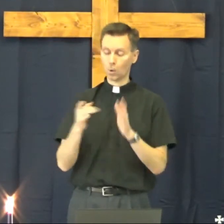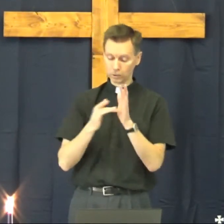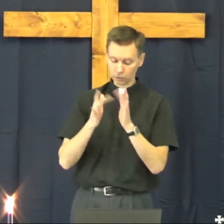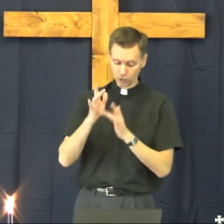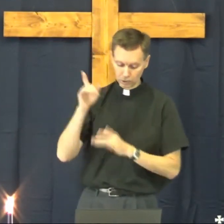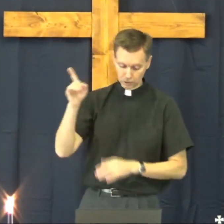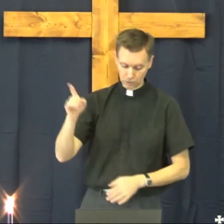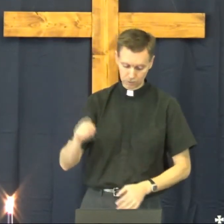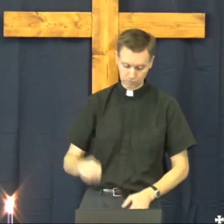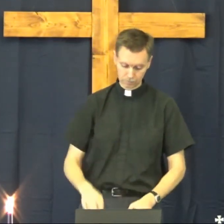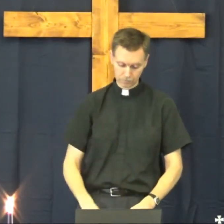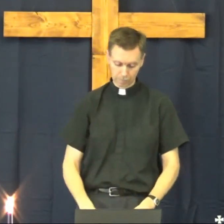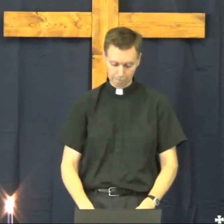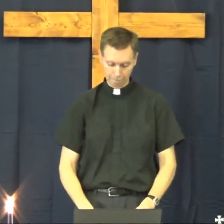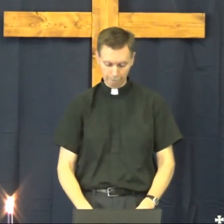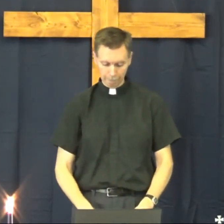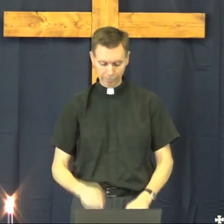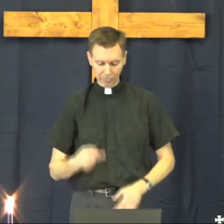only Jesus.